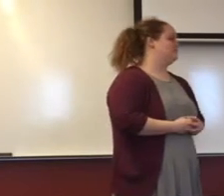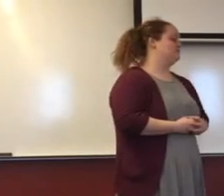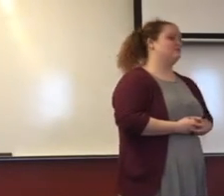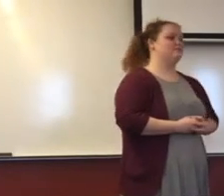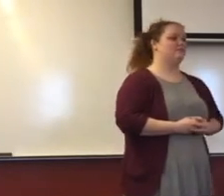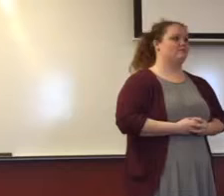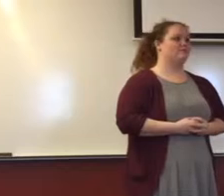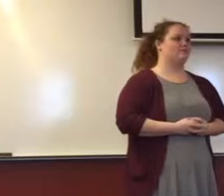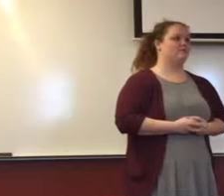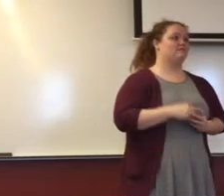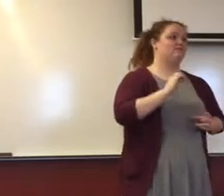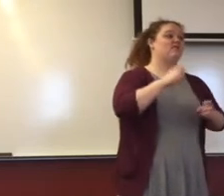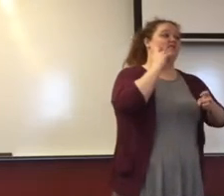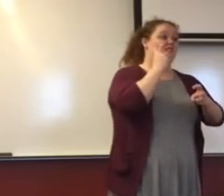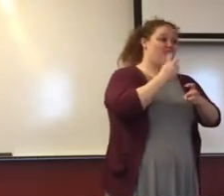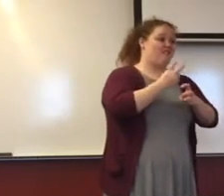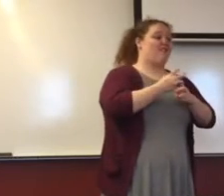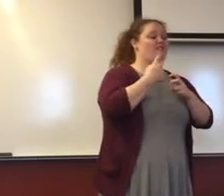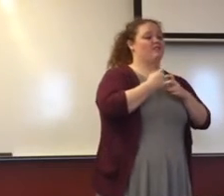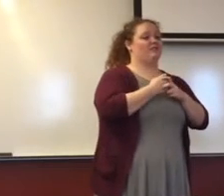That's the hardest one to get. Yeah.